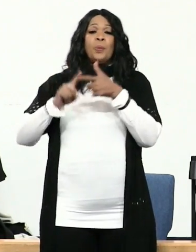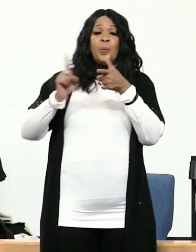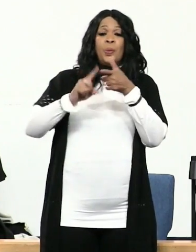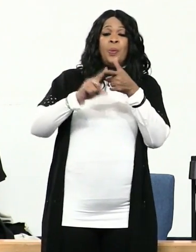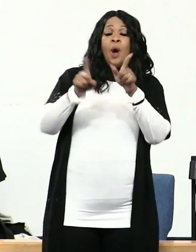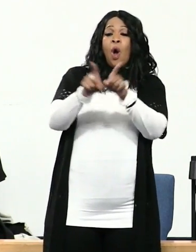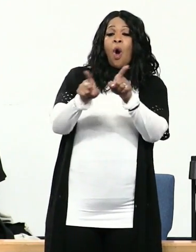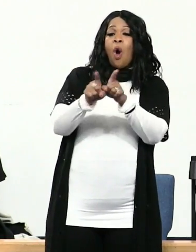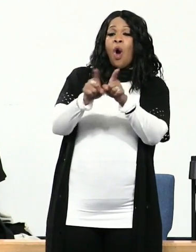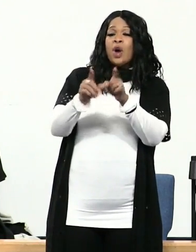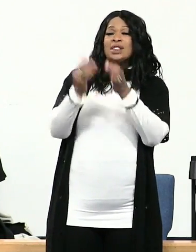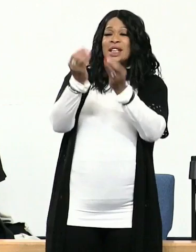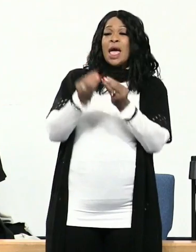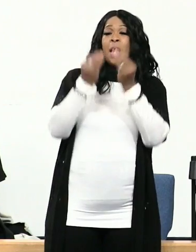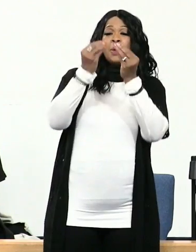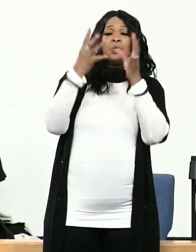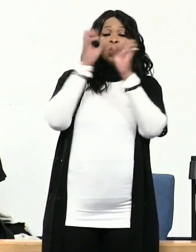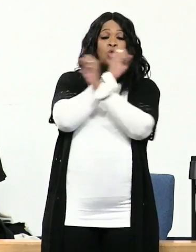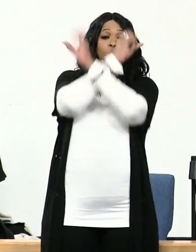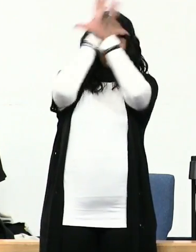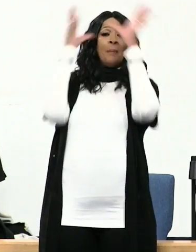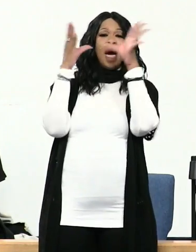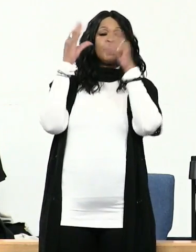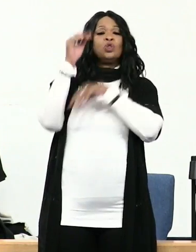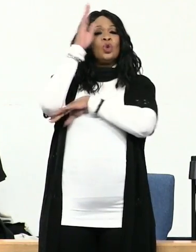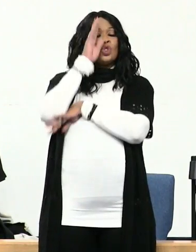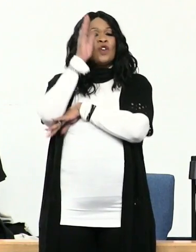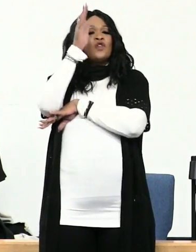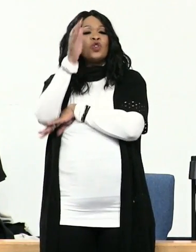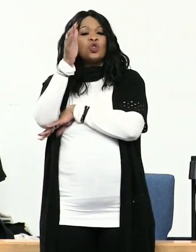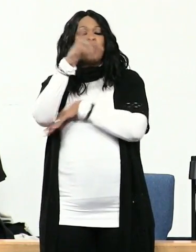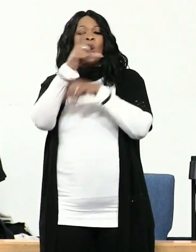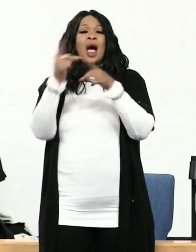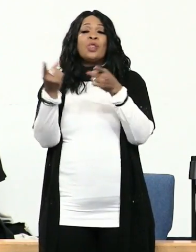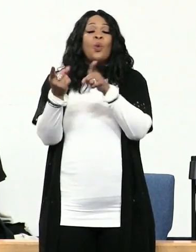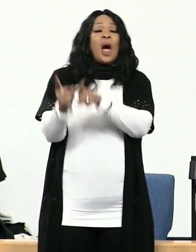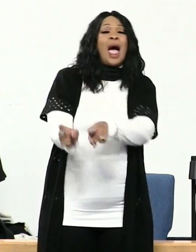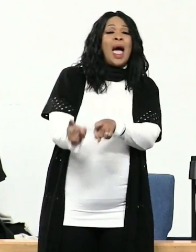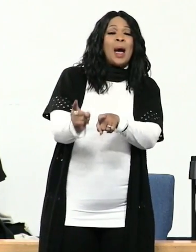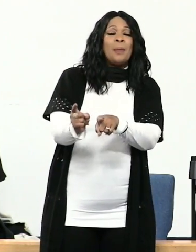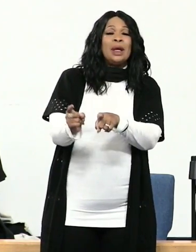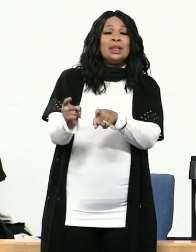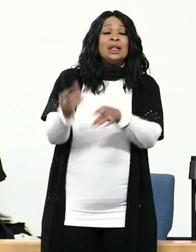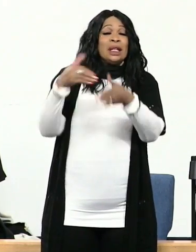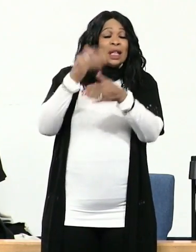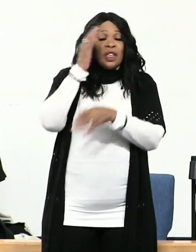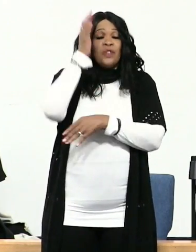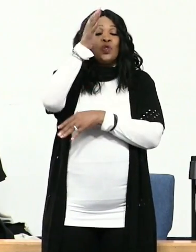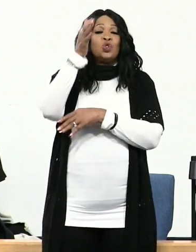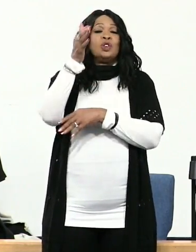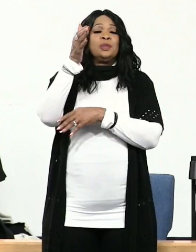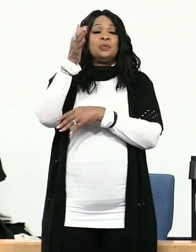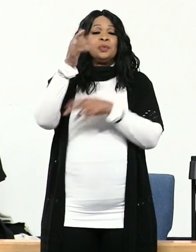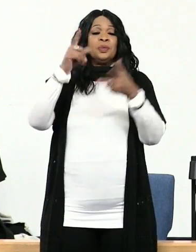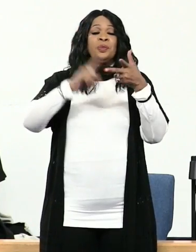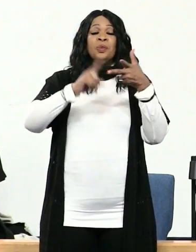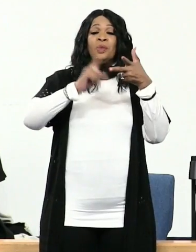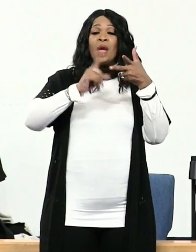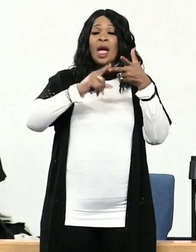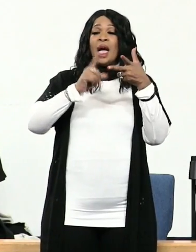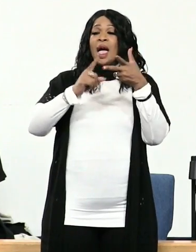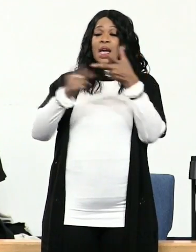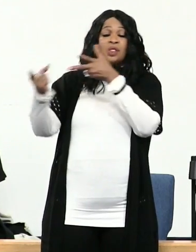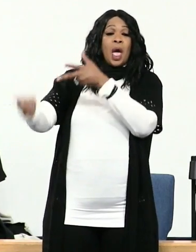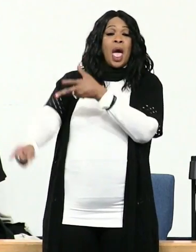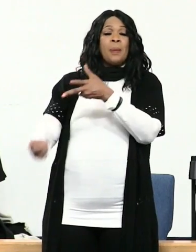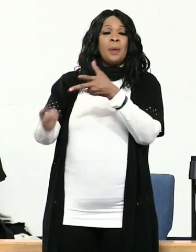them to imagine the future, about what's about to happen in the future. It will cause them to look